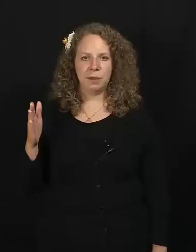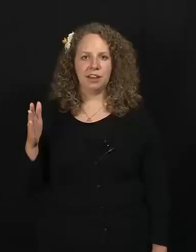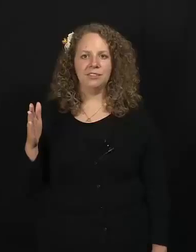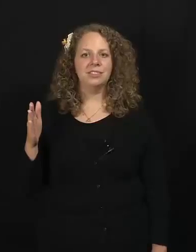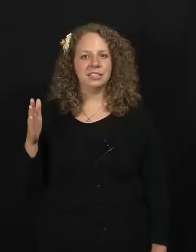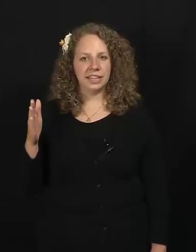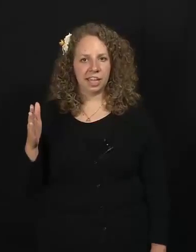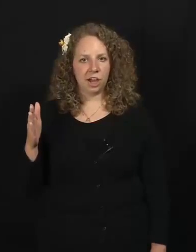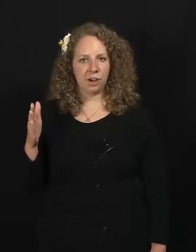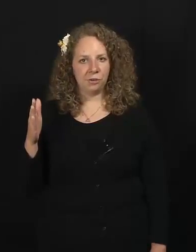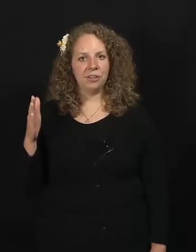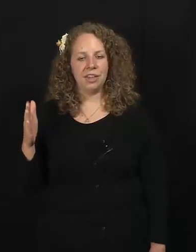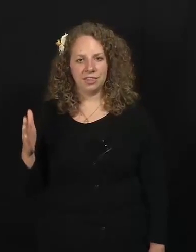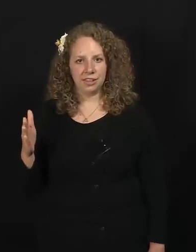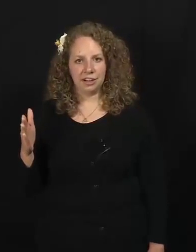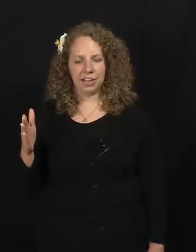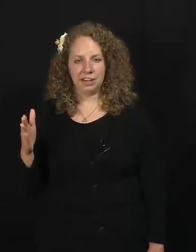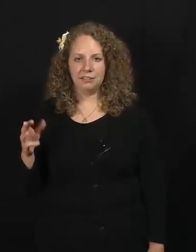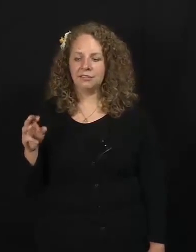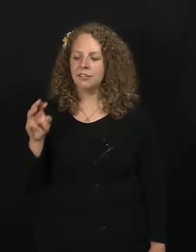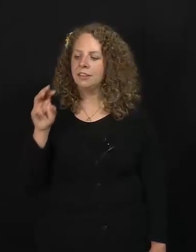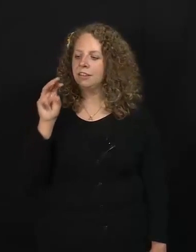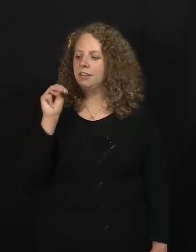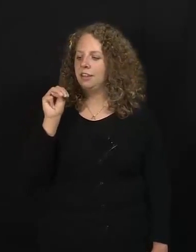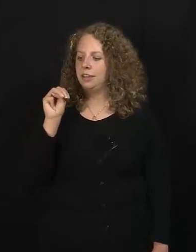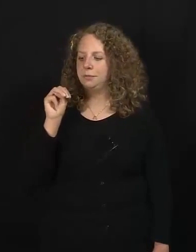spot, the second O in the letter N.